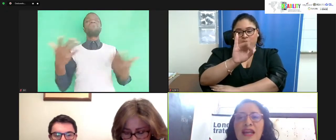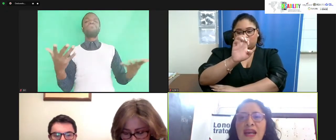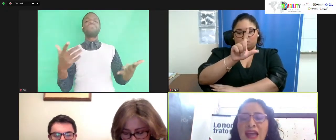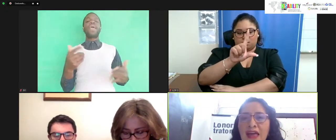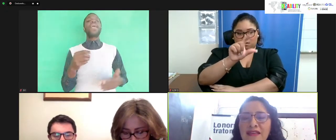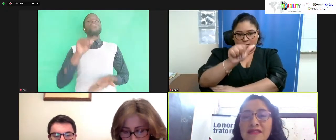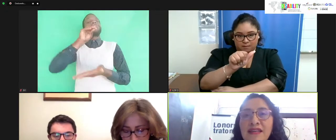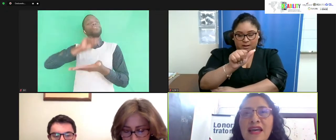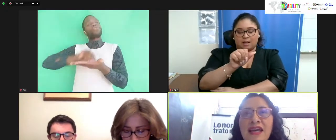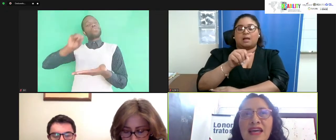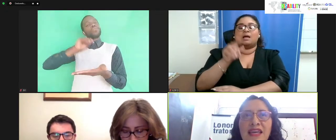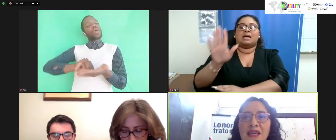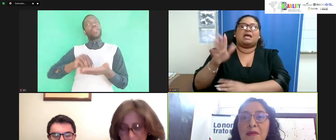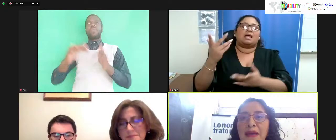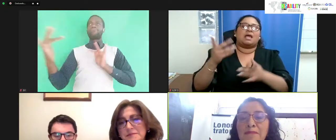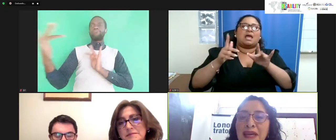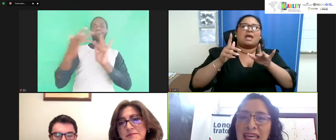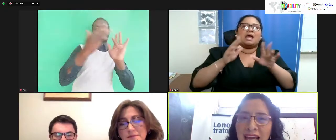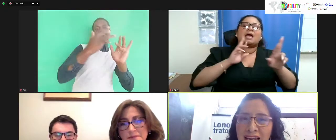is